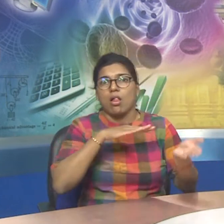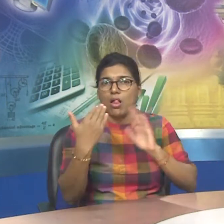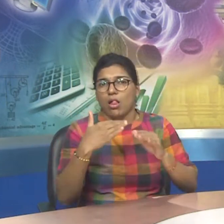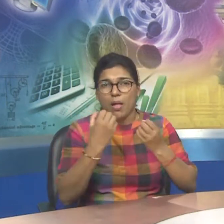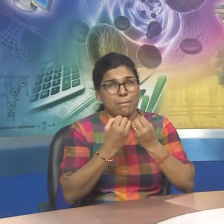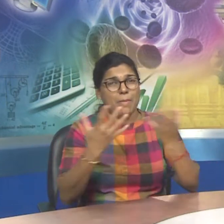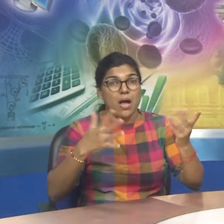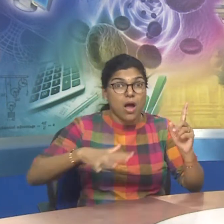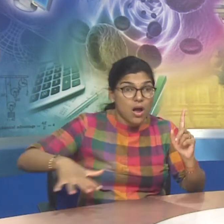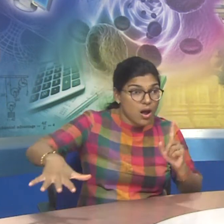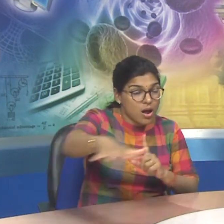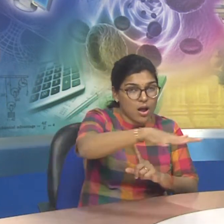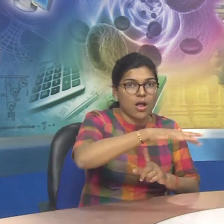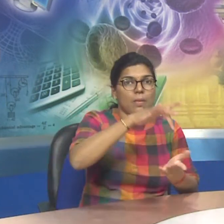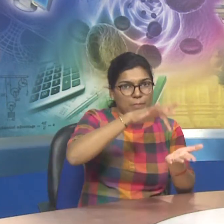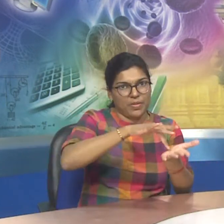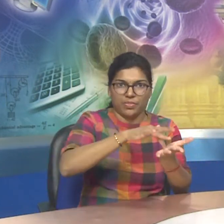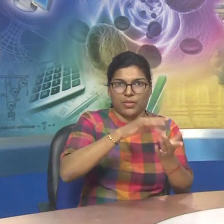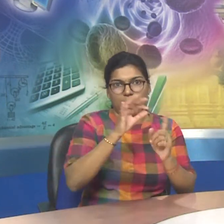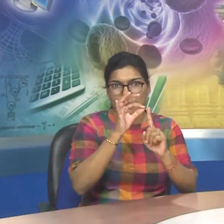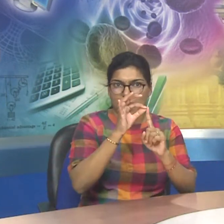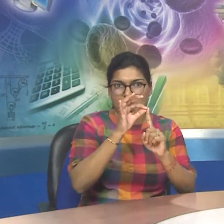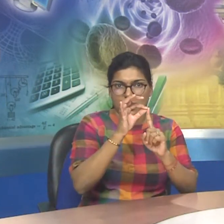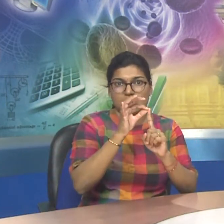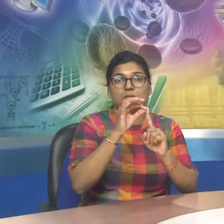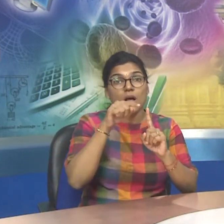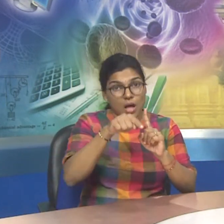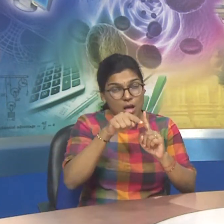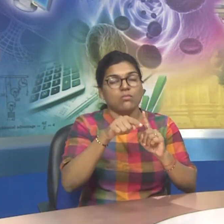a nuclear attack in the year 1945,